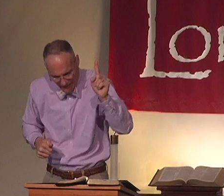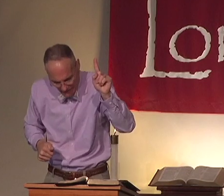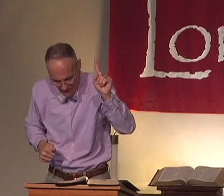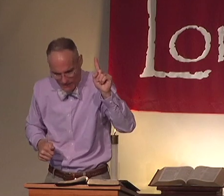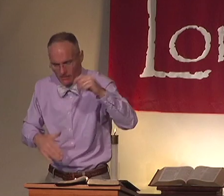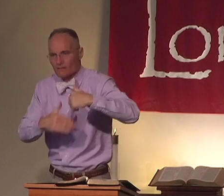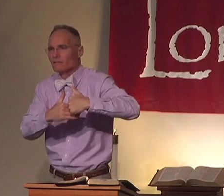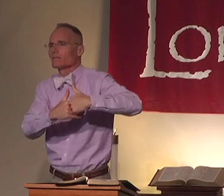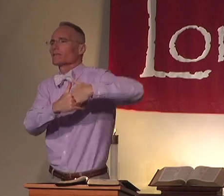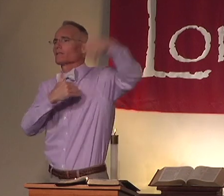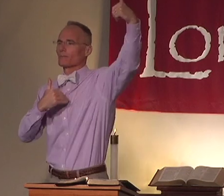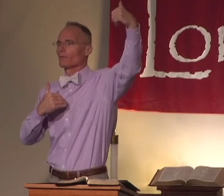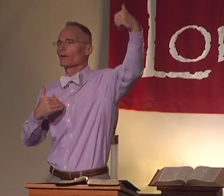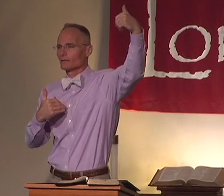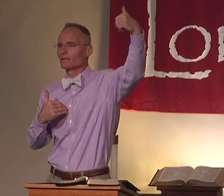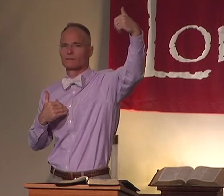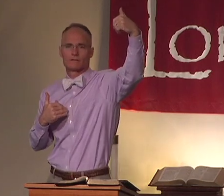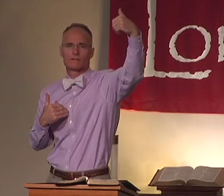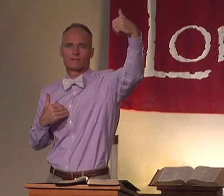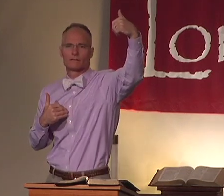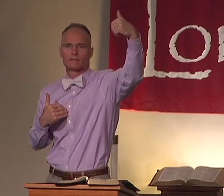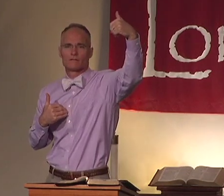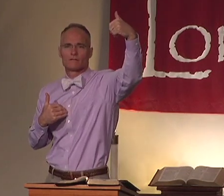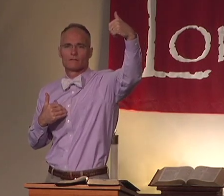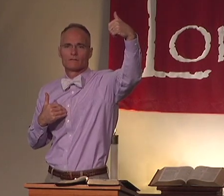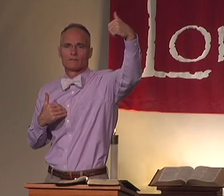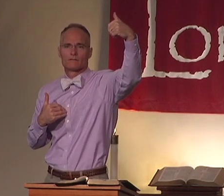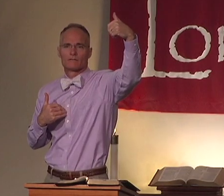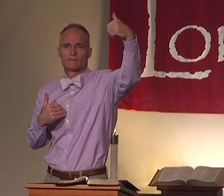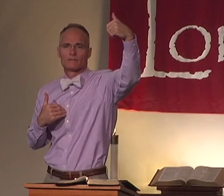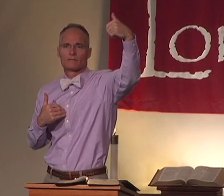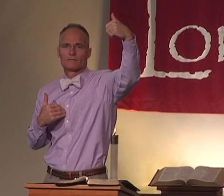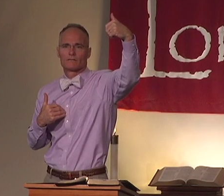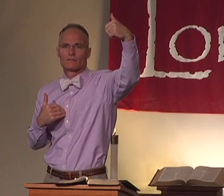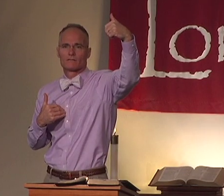And any offense separates us from God.